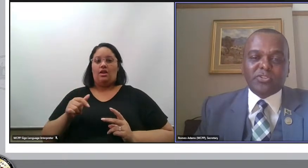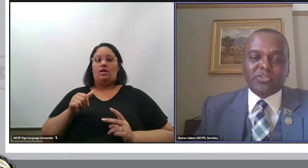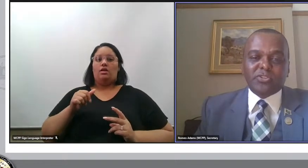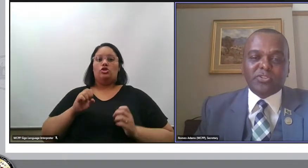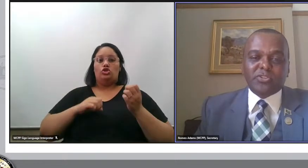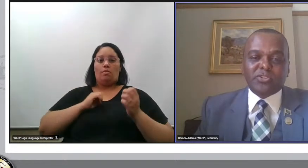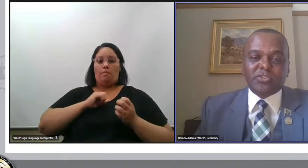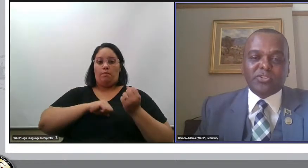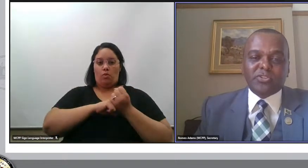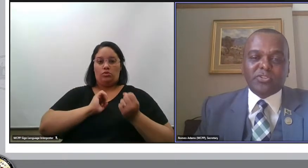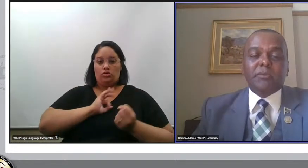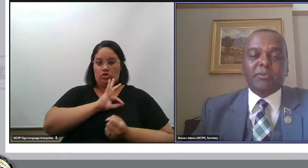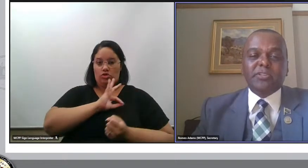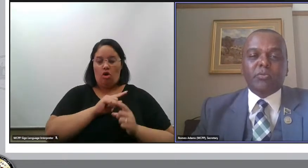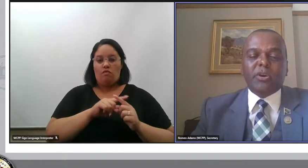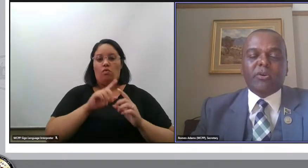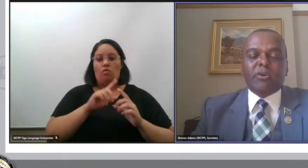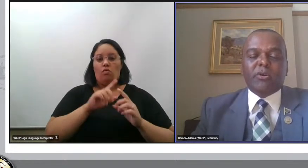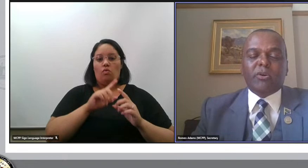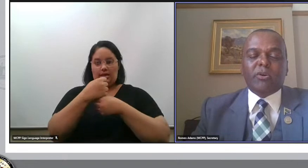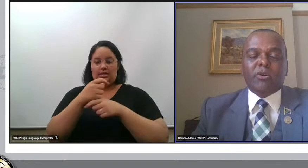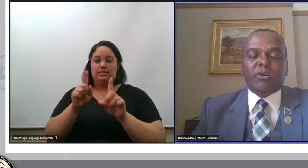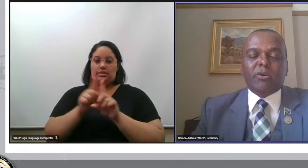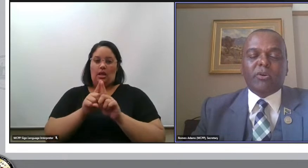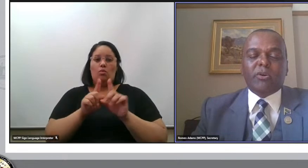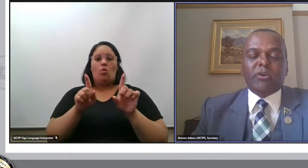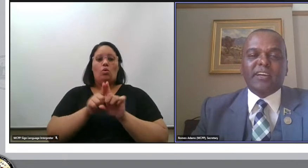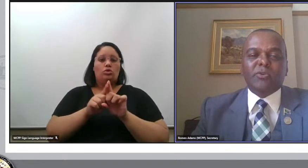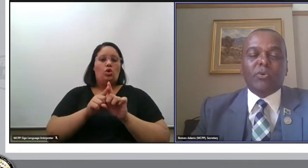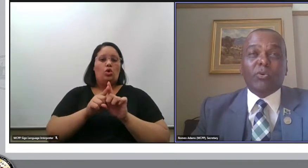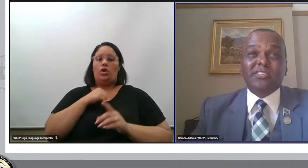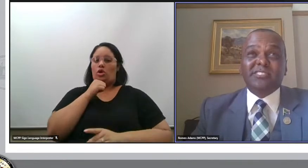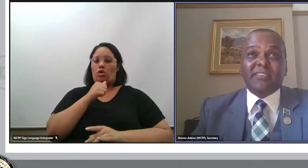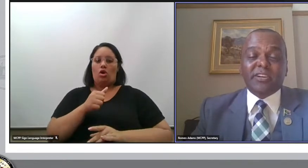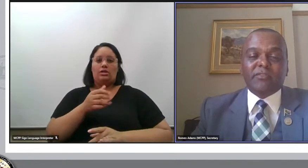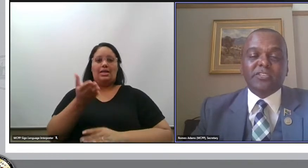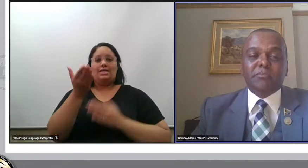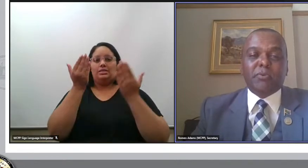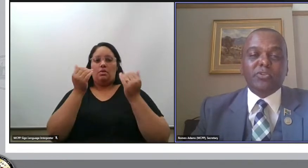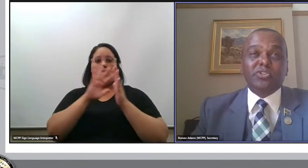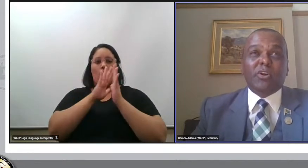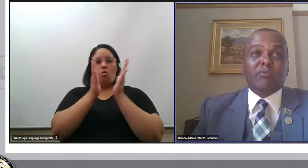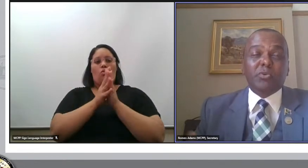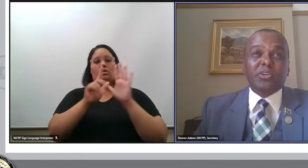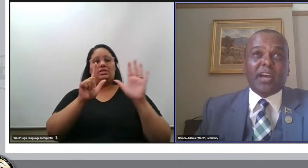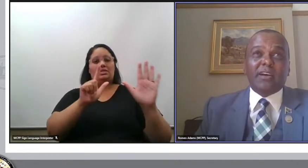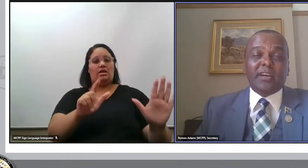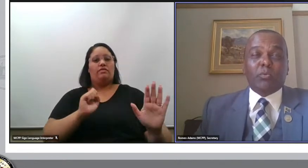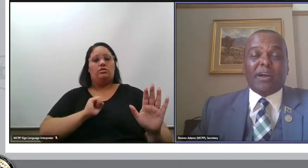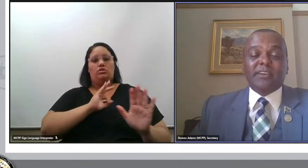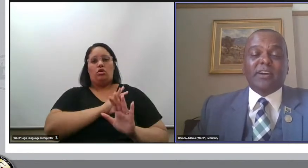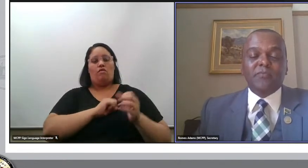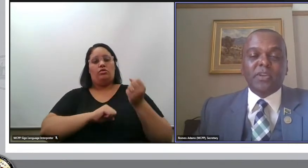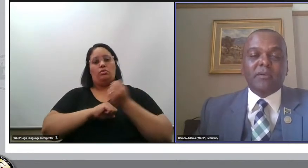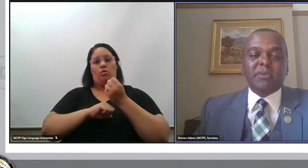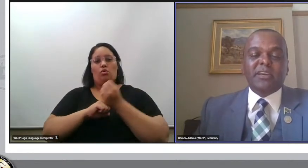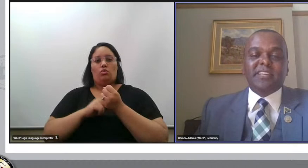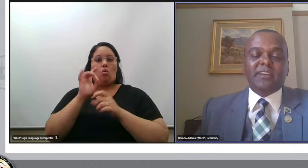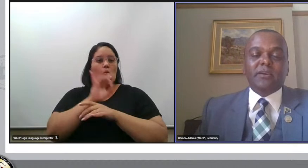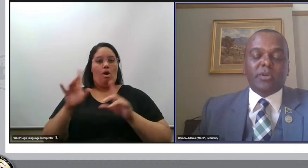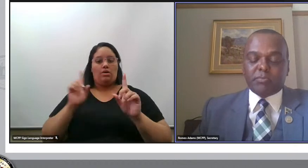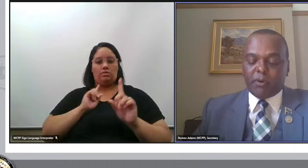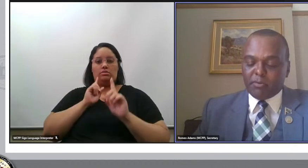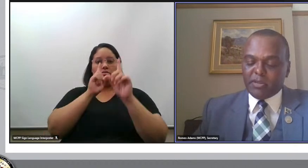staff, would also have delegates. Chairperson, we are also not envisaging that all seven of the support staff would in one go